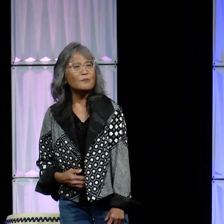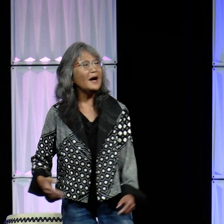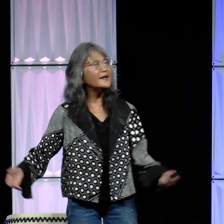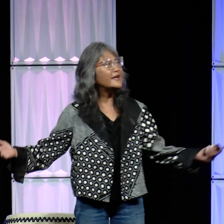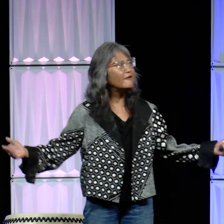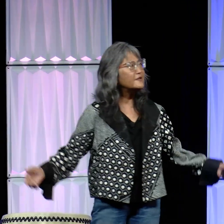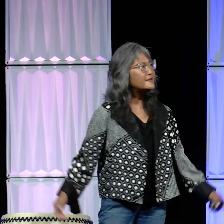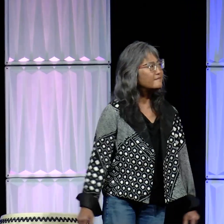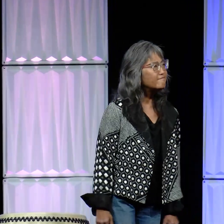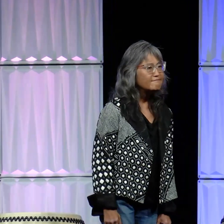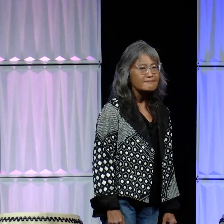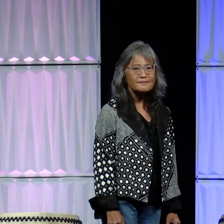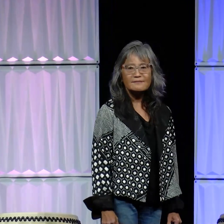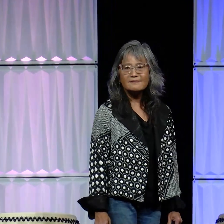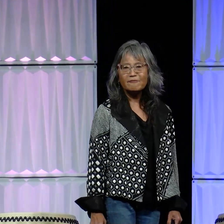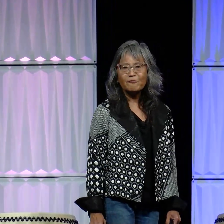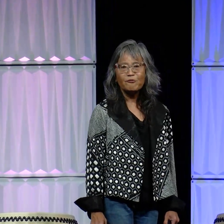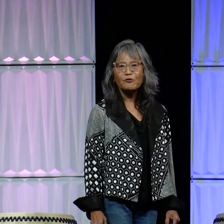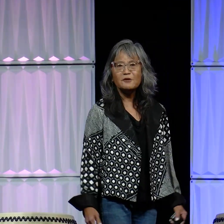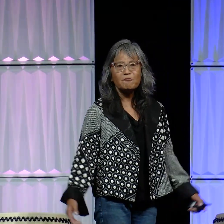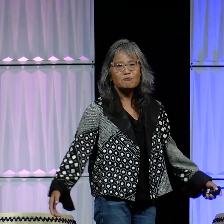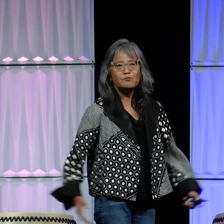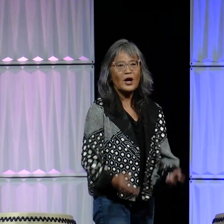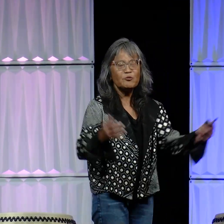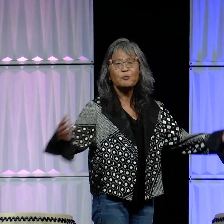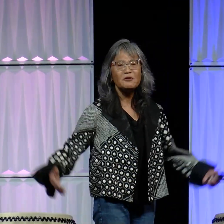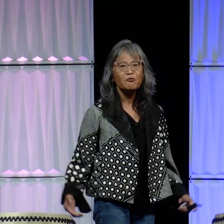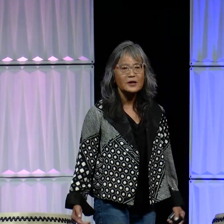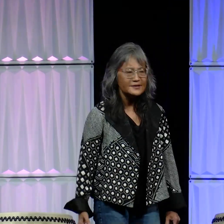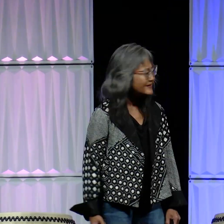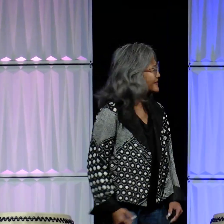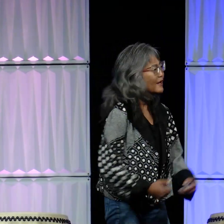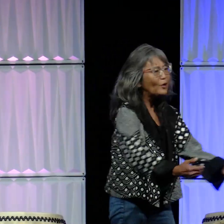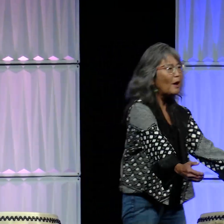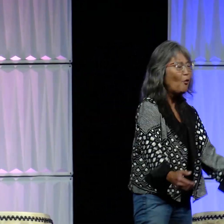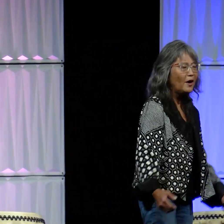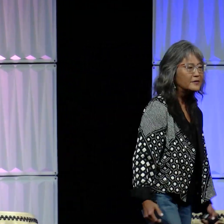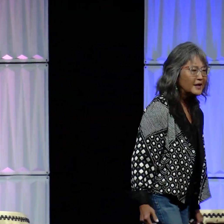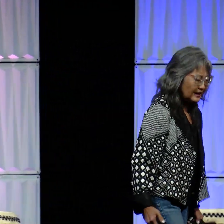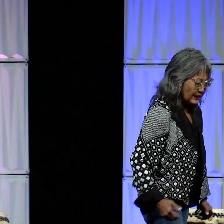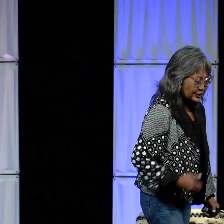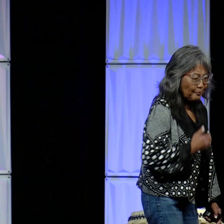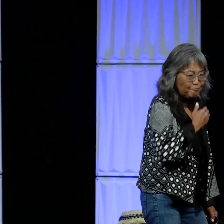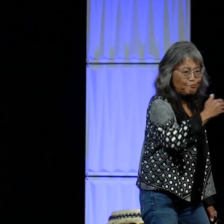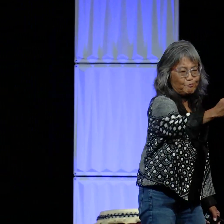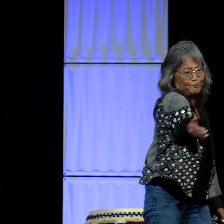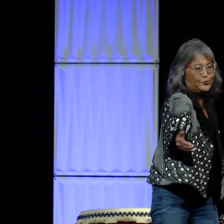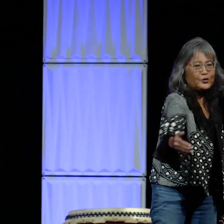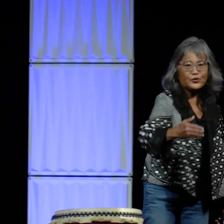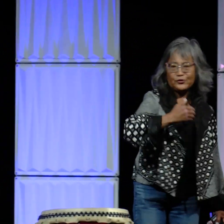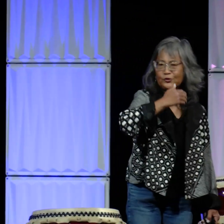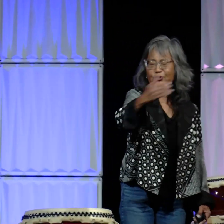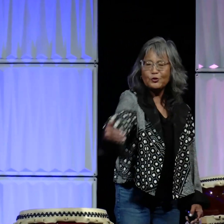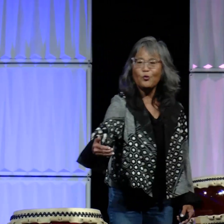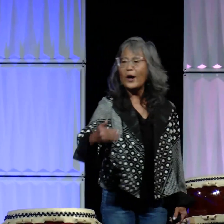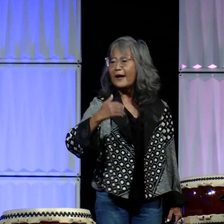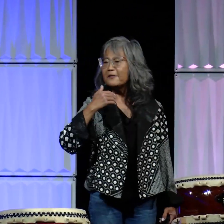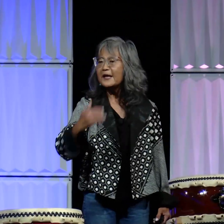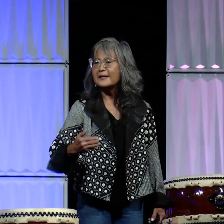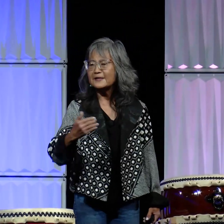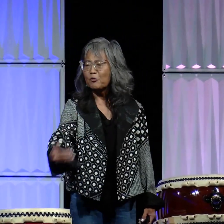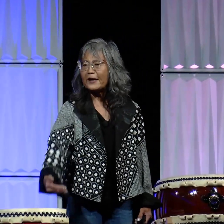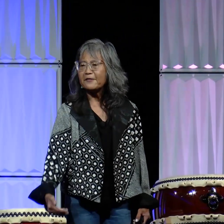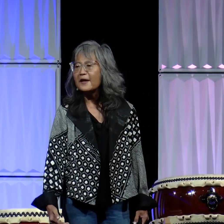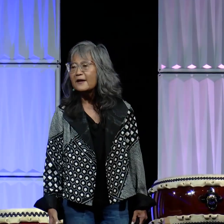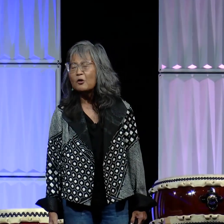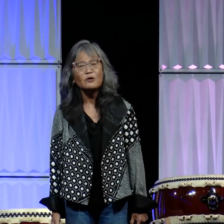Who am I to have this free, to be free, to say what I want, to do what I think